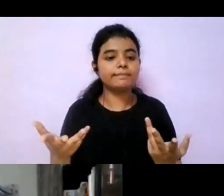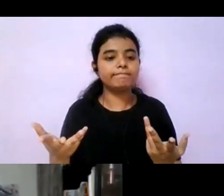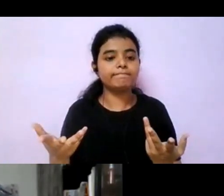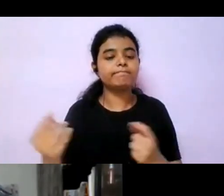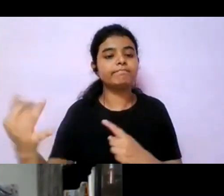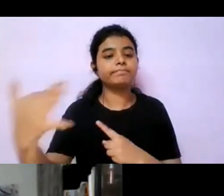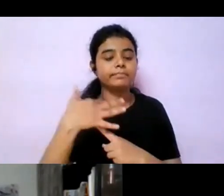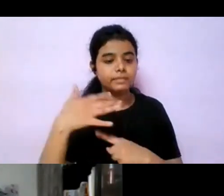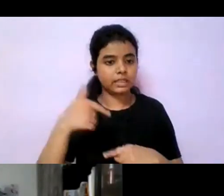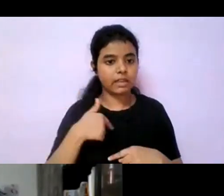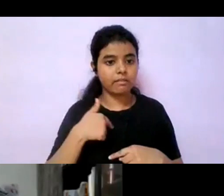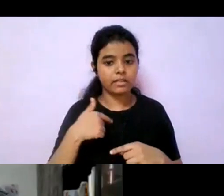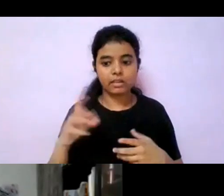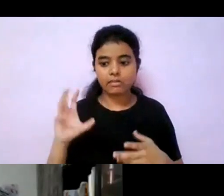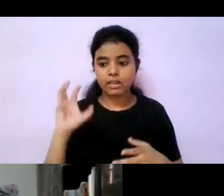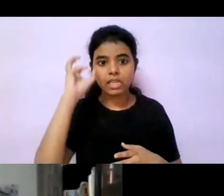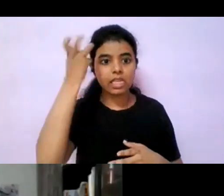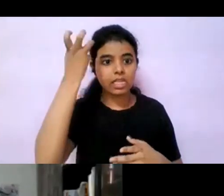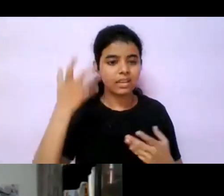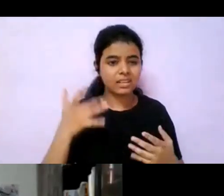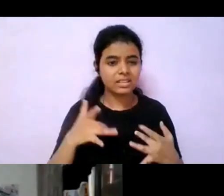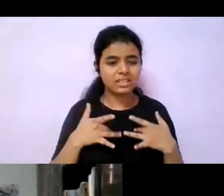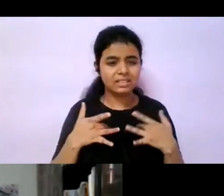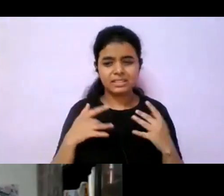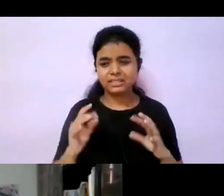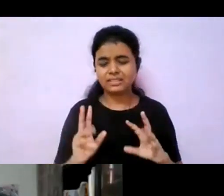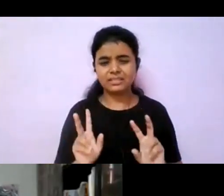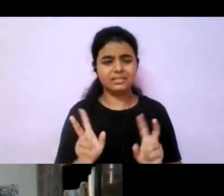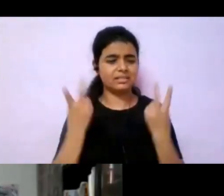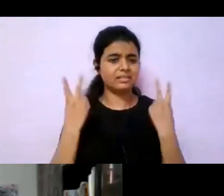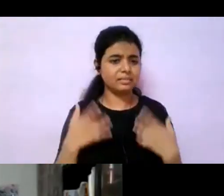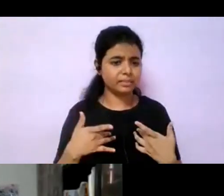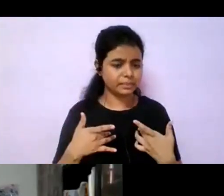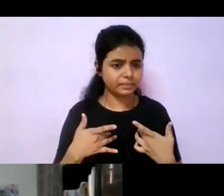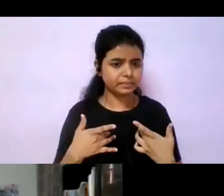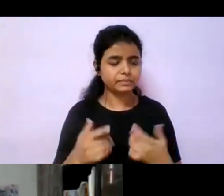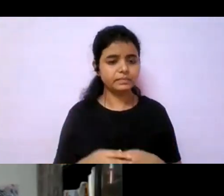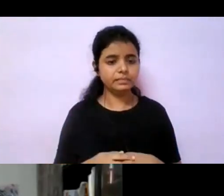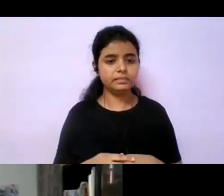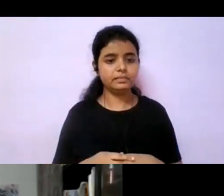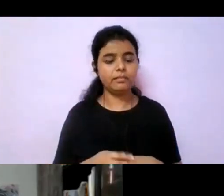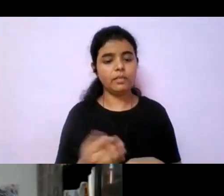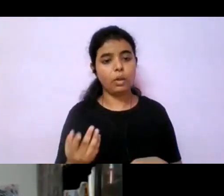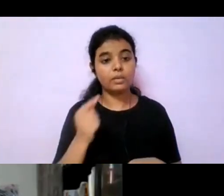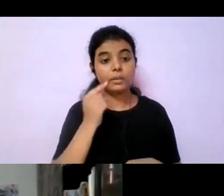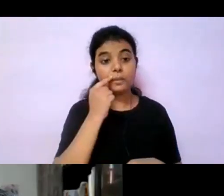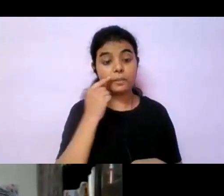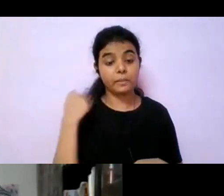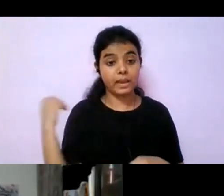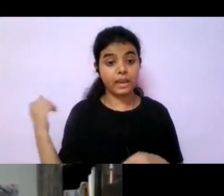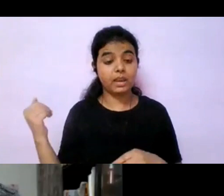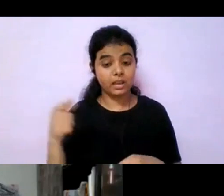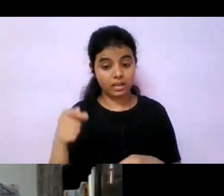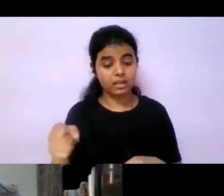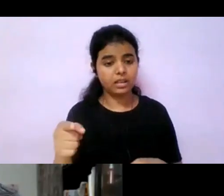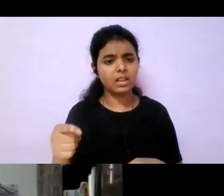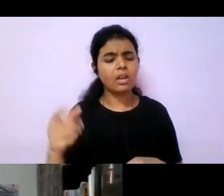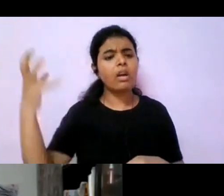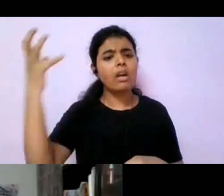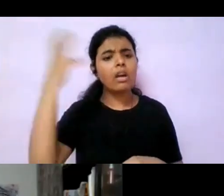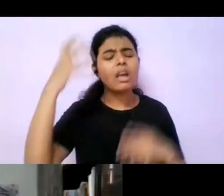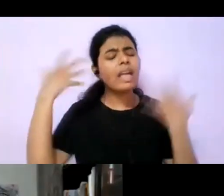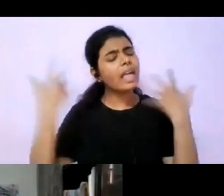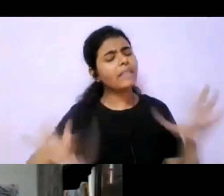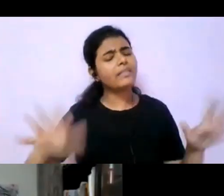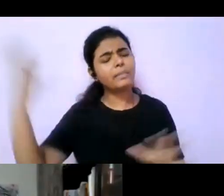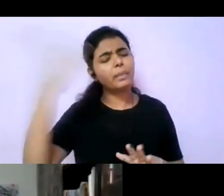his irritations, and he often uh, scolded me out of no